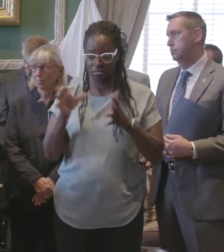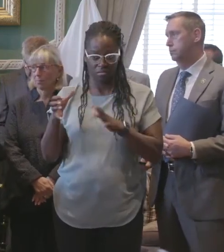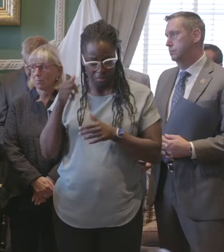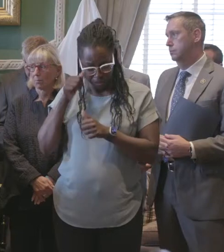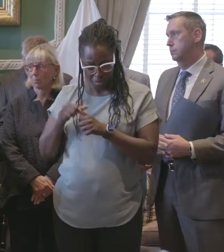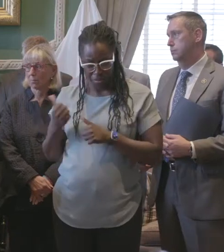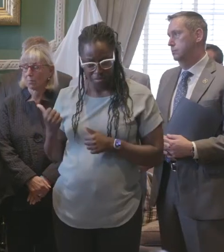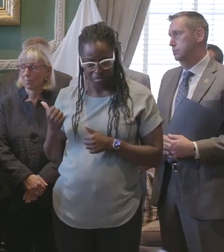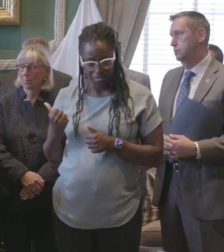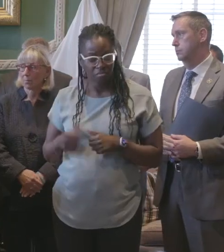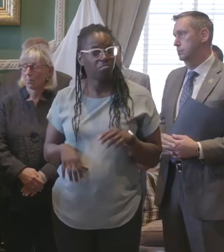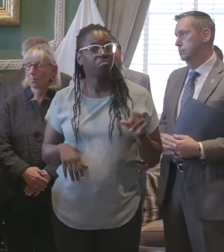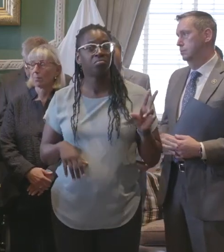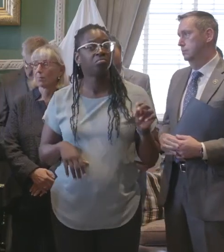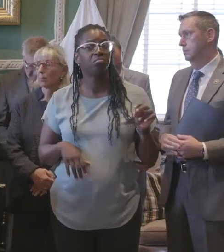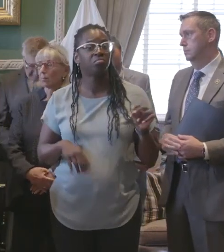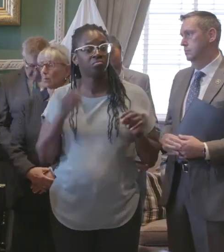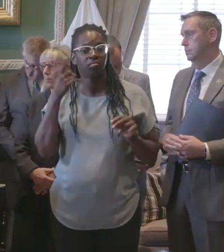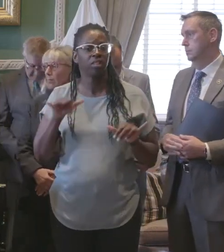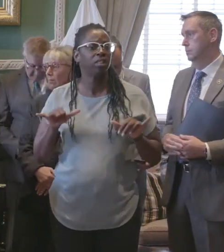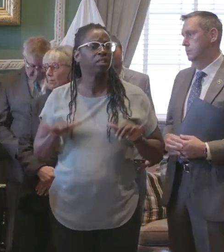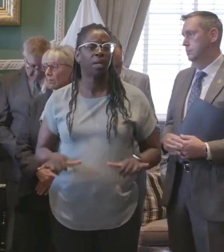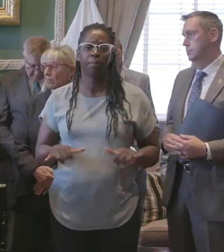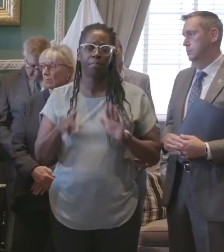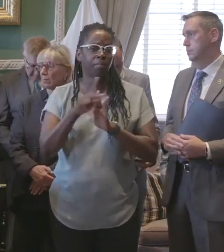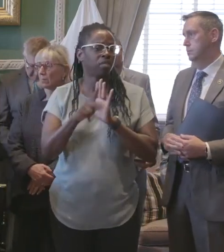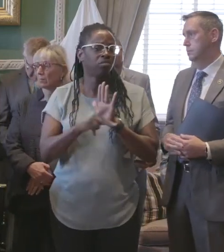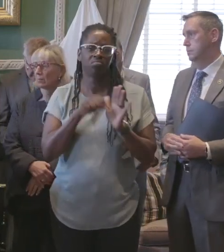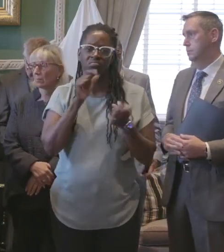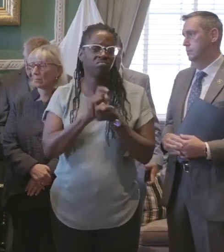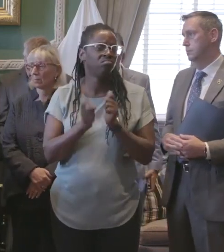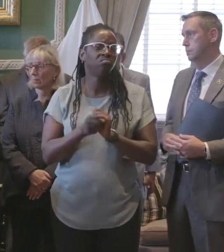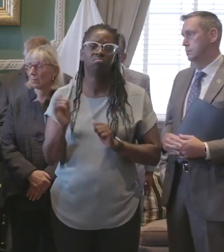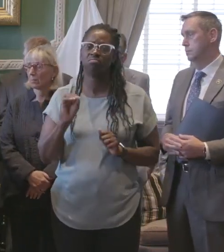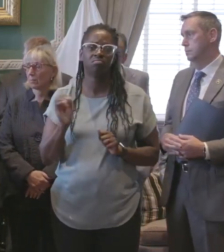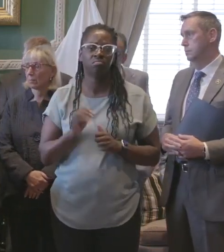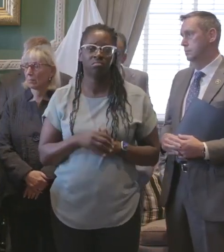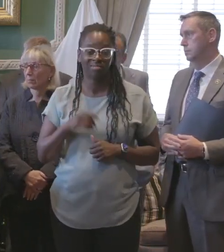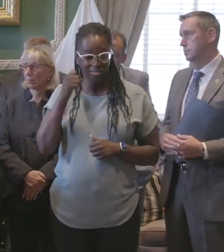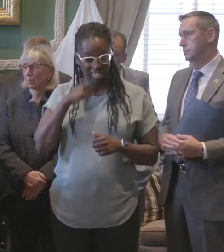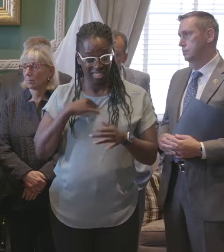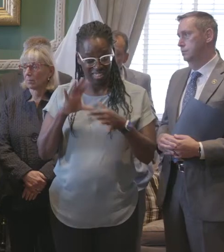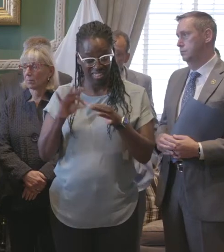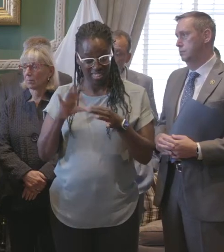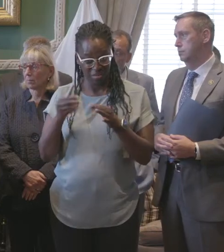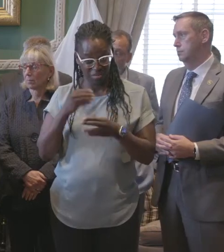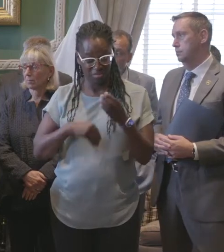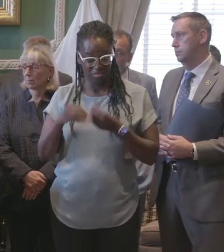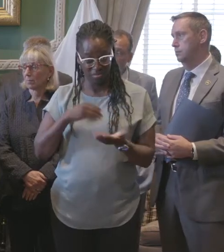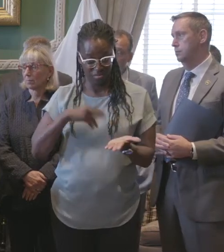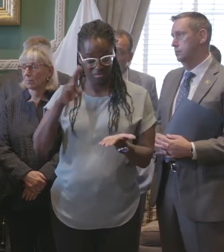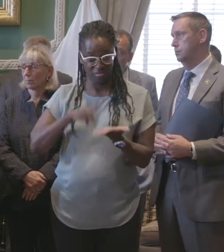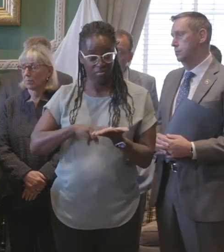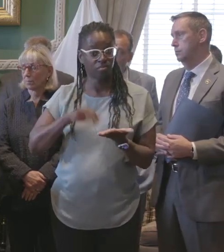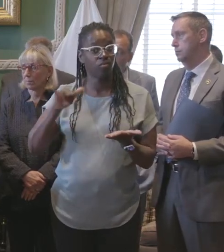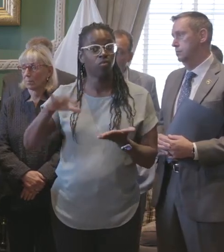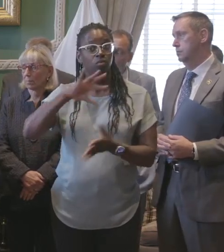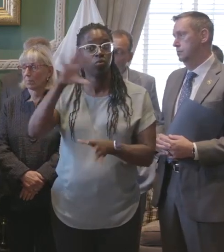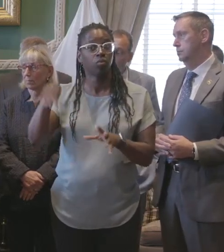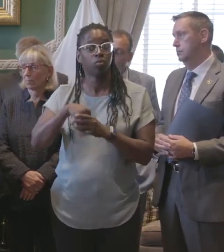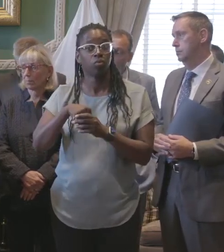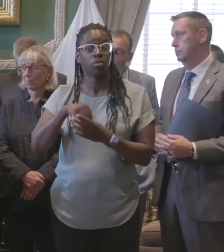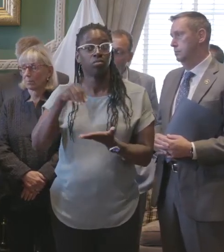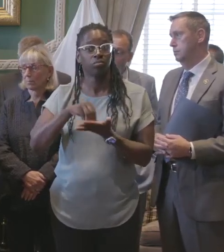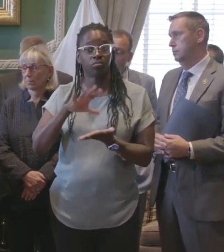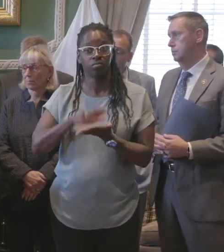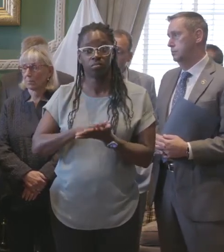No, there won't be any changes to the policy. And let me say, this budget that I just signed includes $326 million